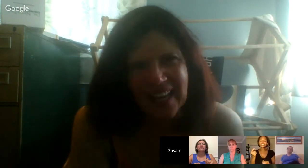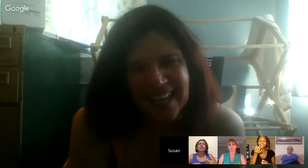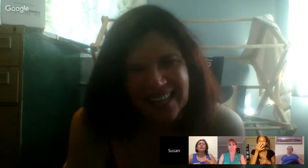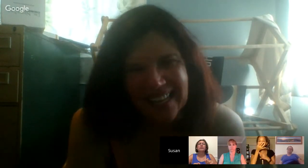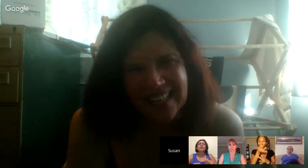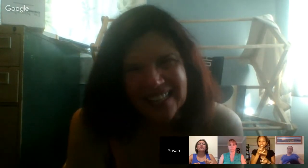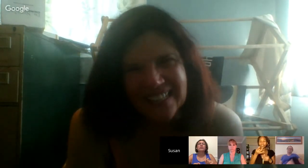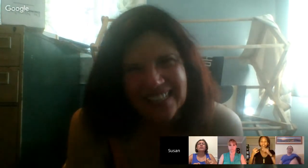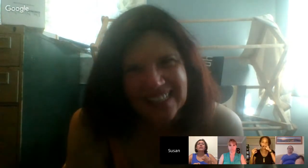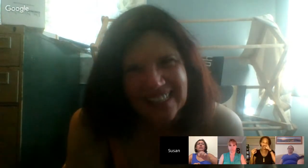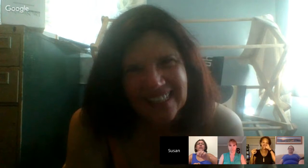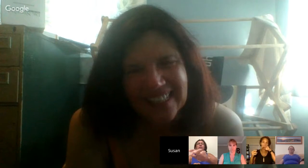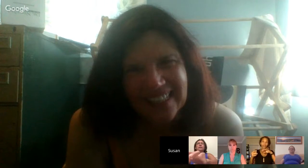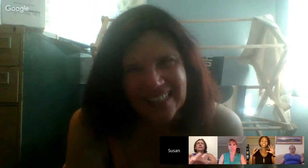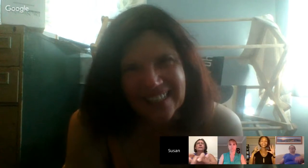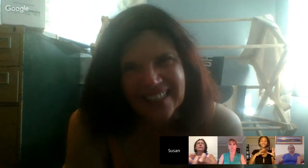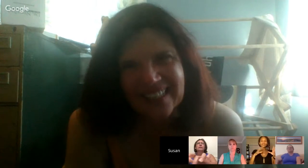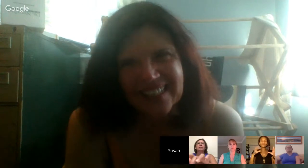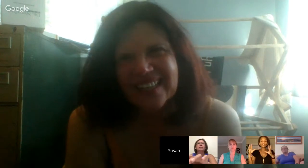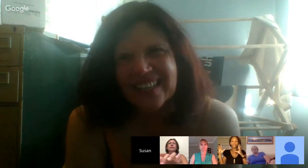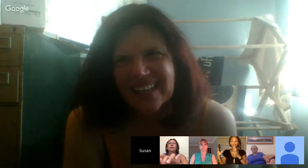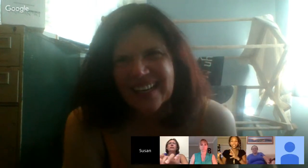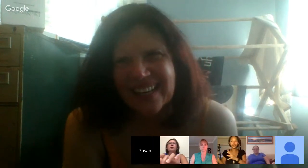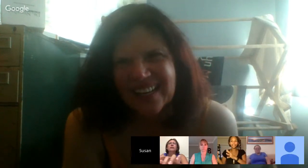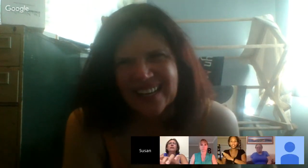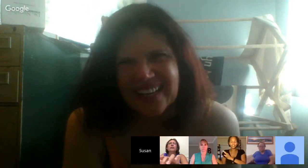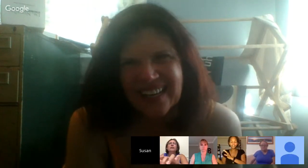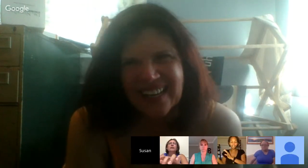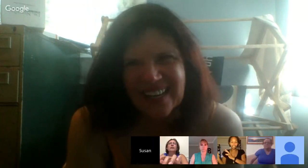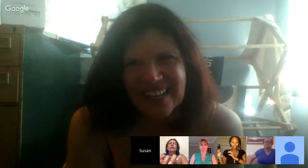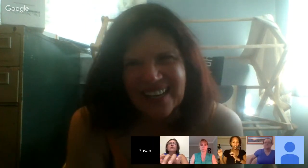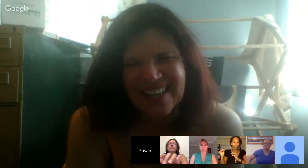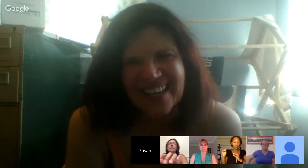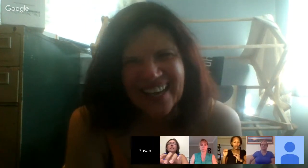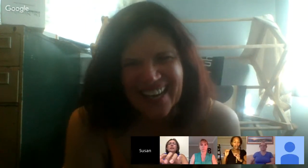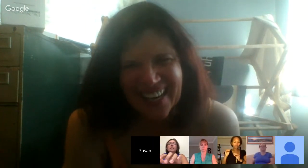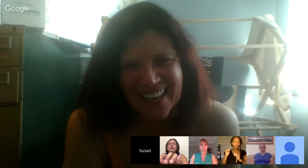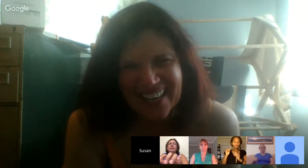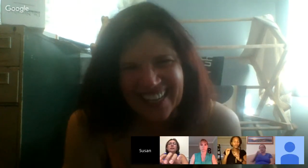This is an interesting thing. So when deaf people shortcut things,